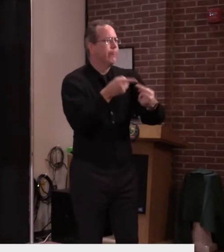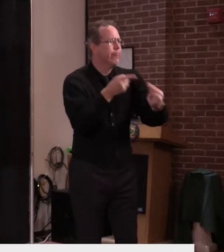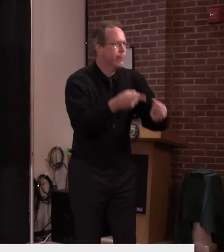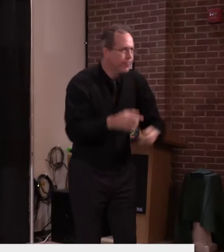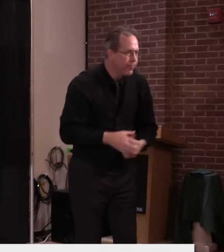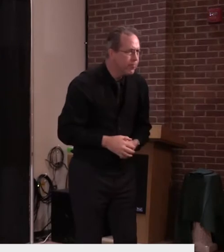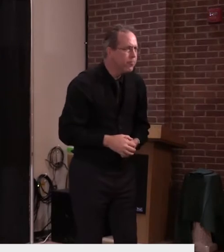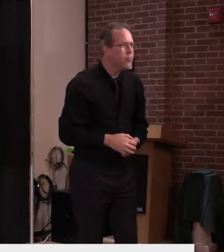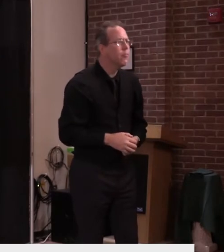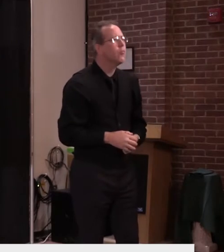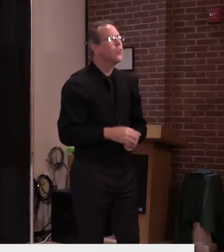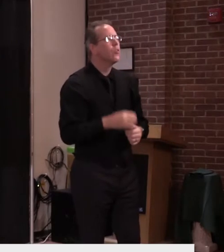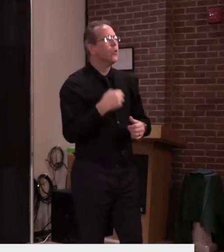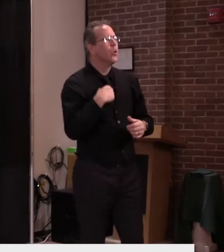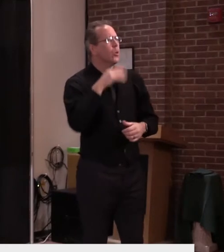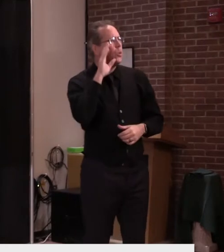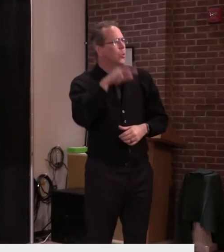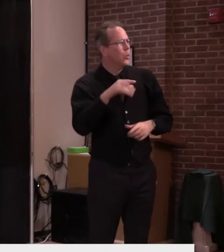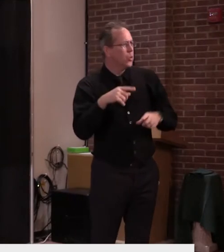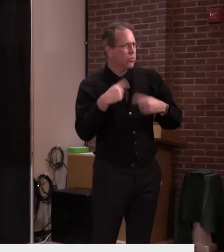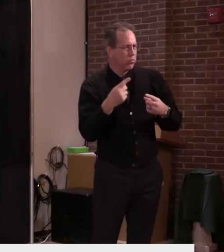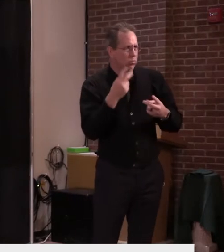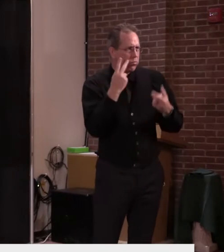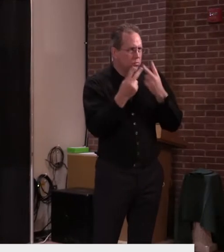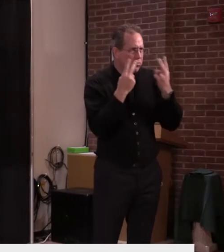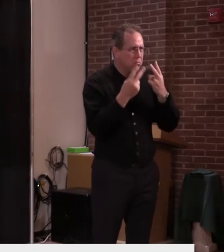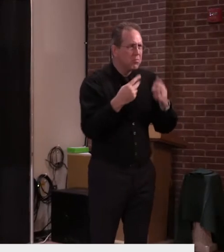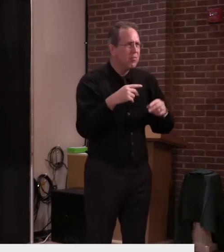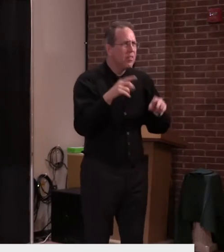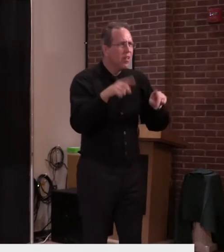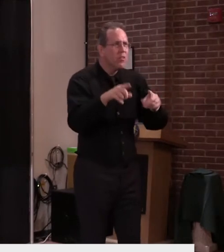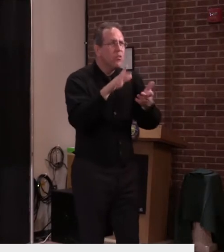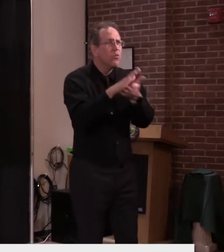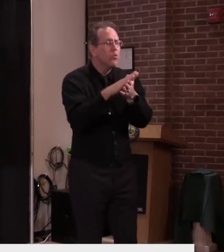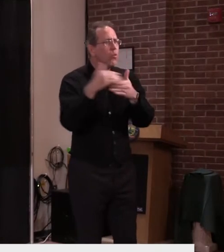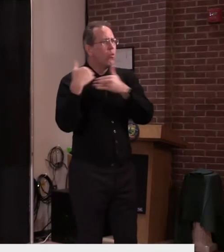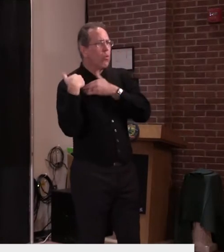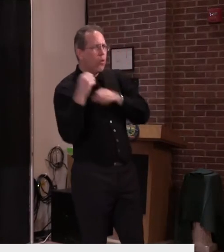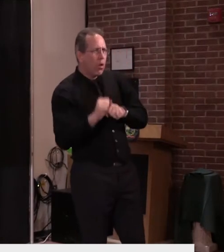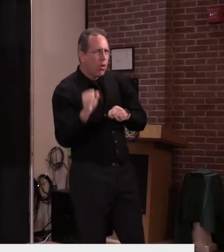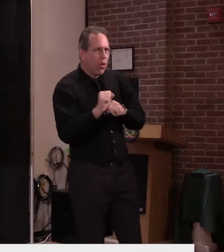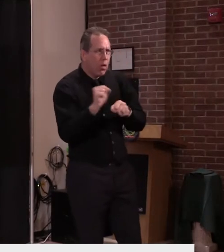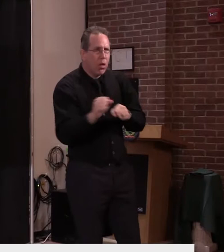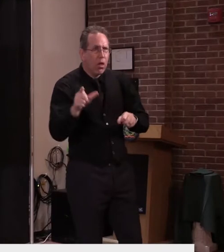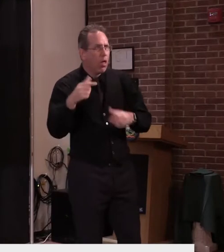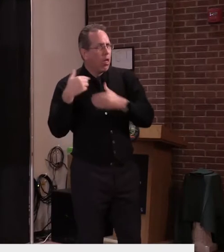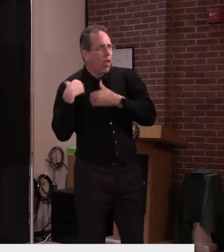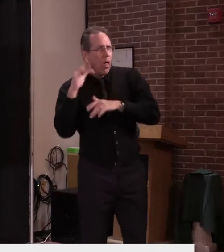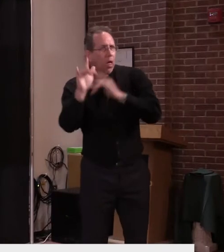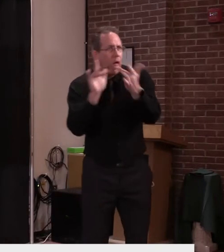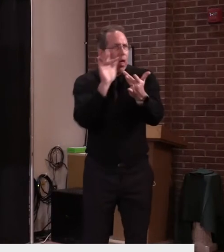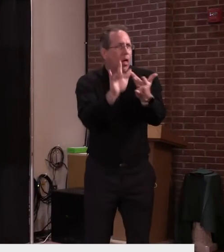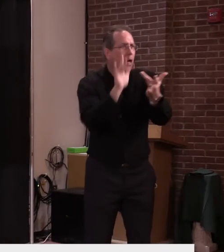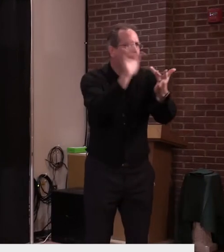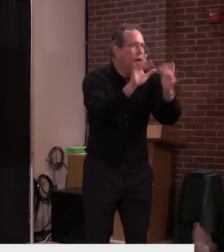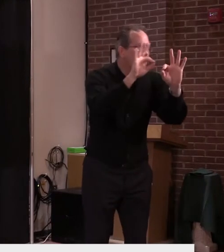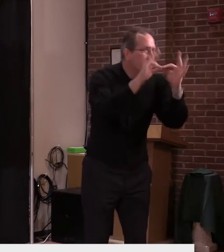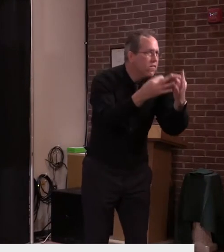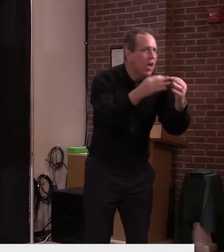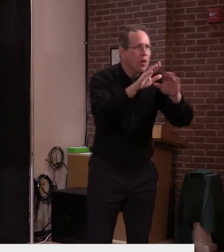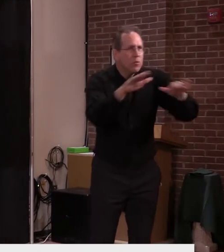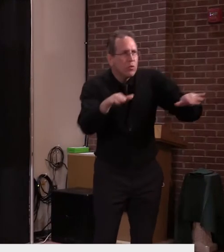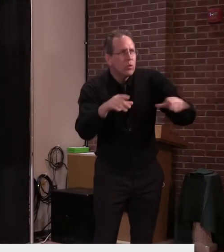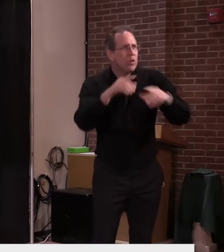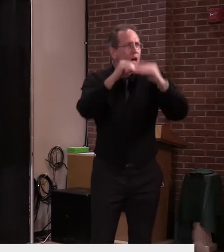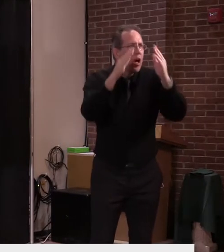of school staff to sustain contact tracing. These concerns became more acute as we implemented test to stay,